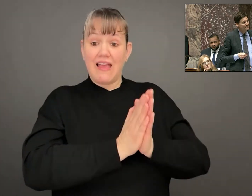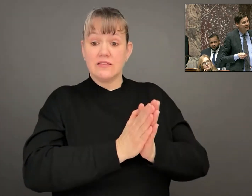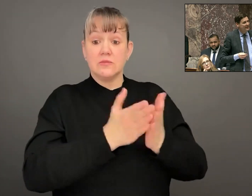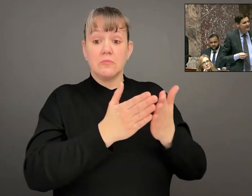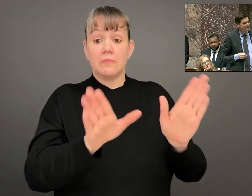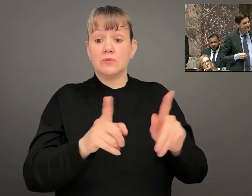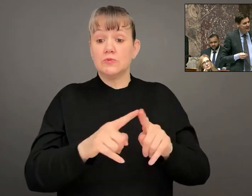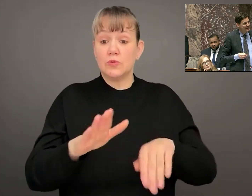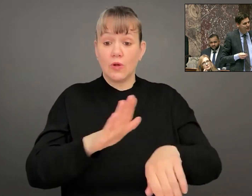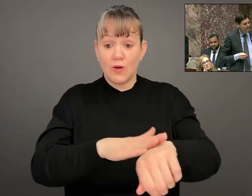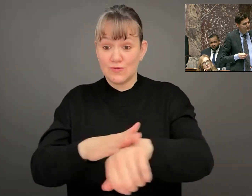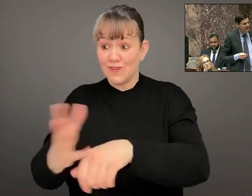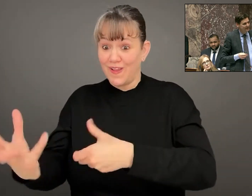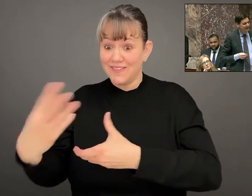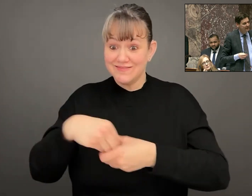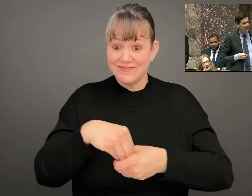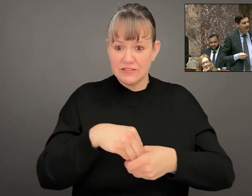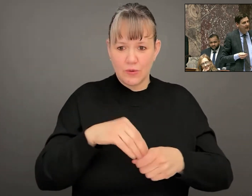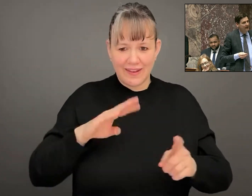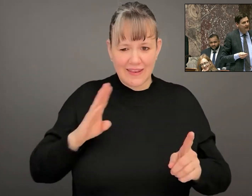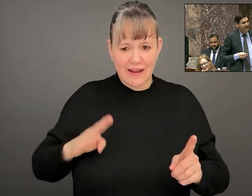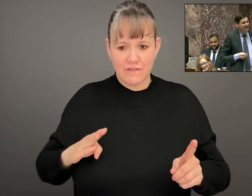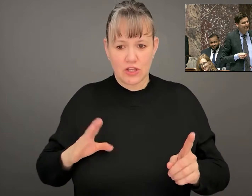never guess what they asked me to sign, Honourable Speaker.